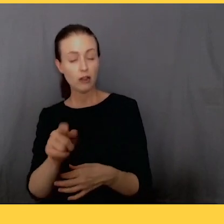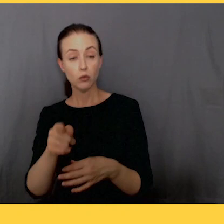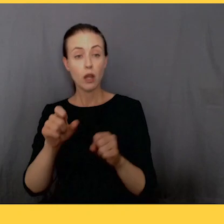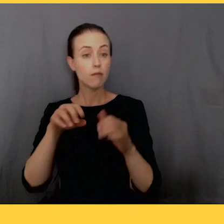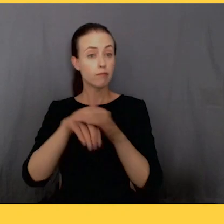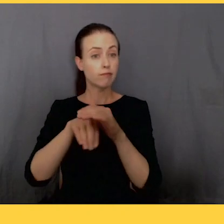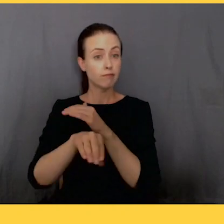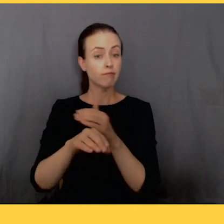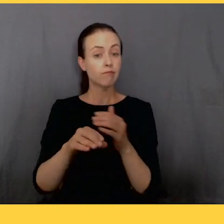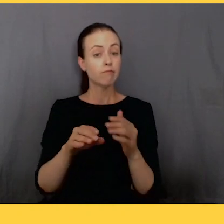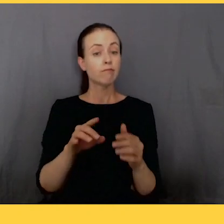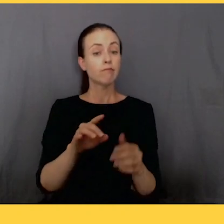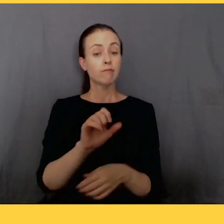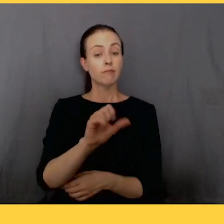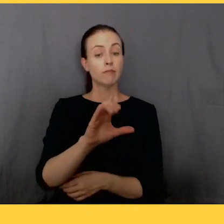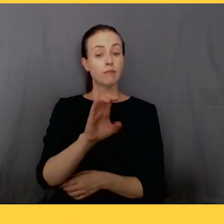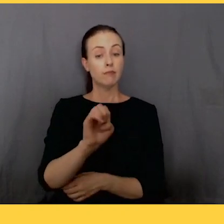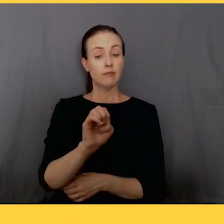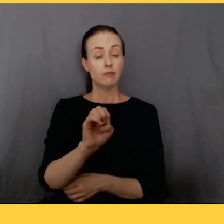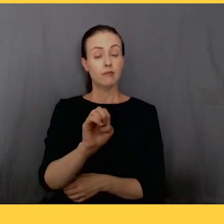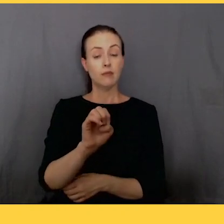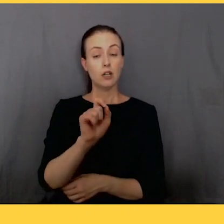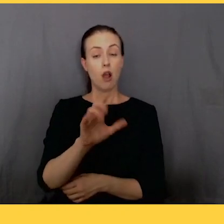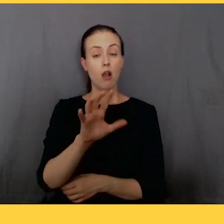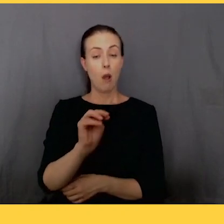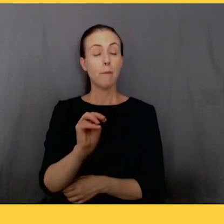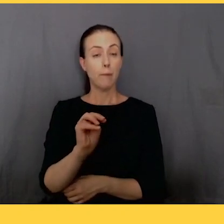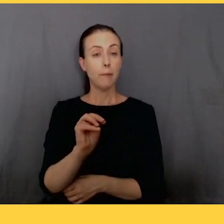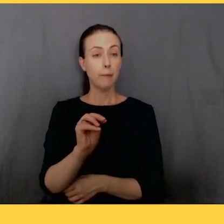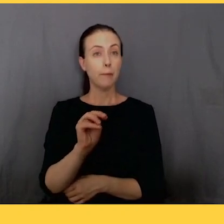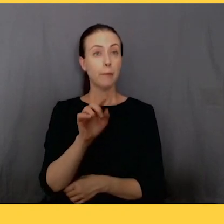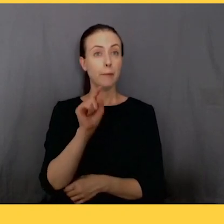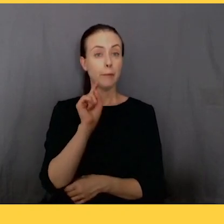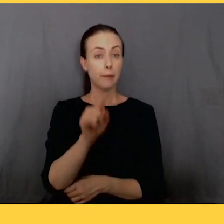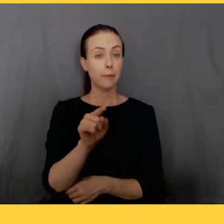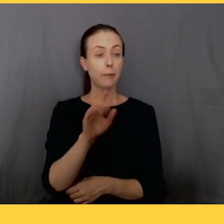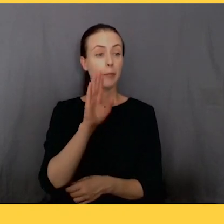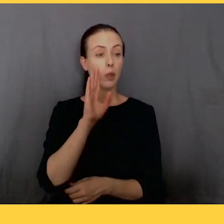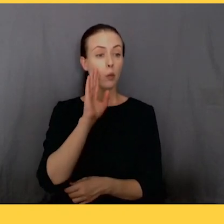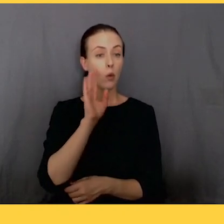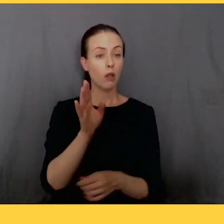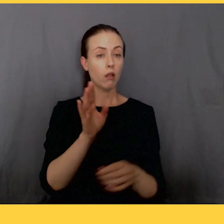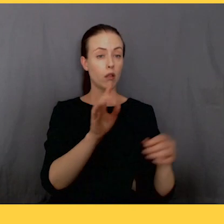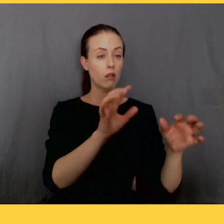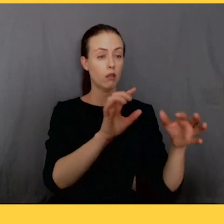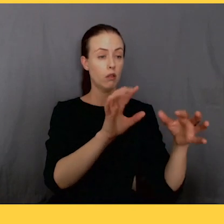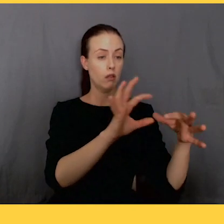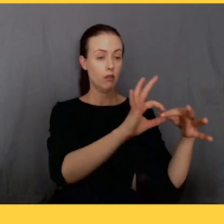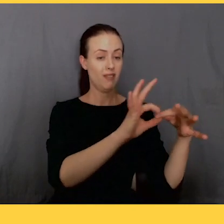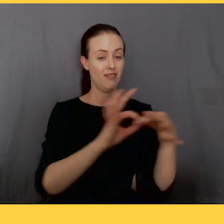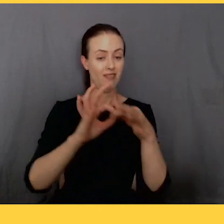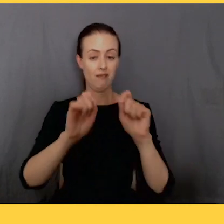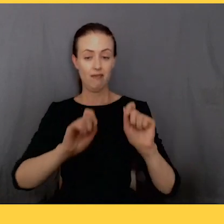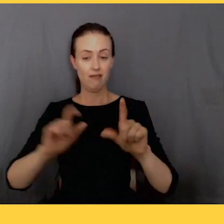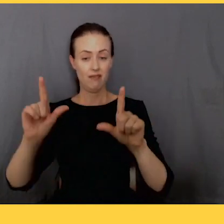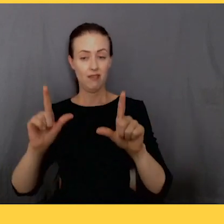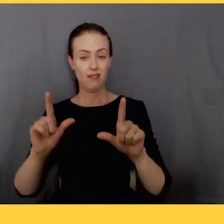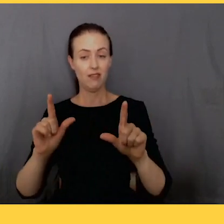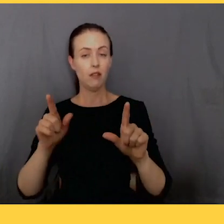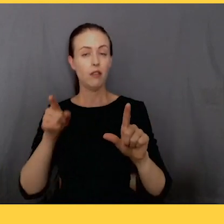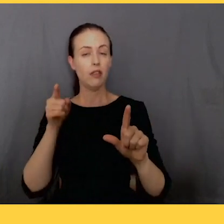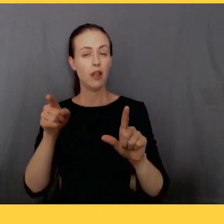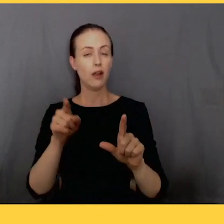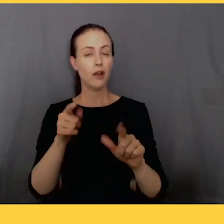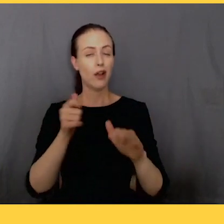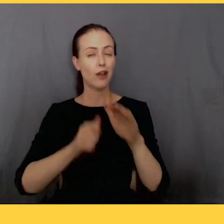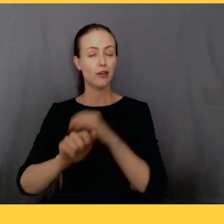the sce.com website. It will take you to a third party that's hosted by MesoWest, where all the